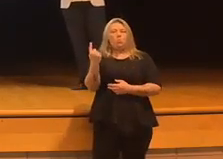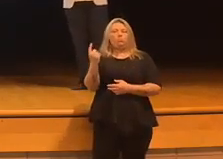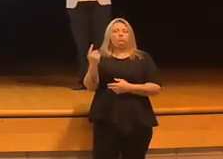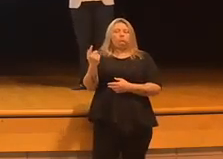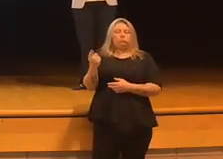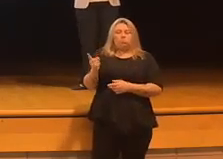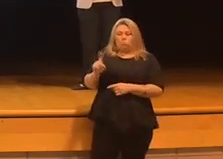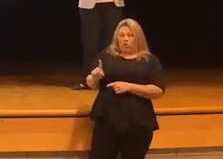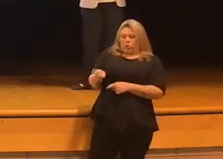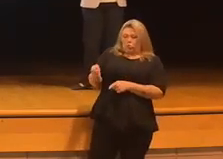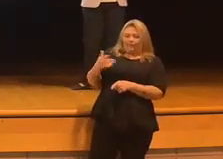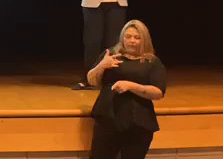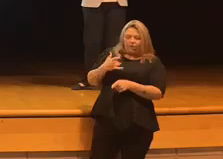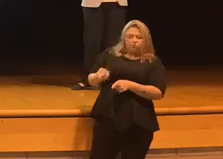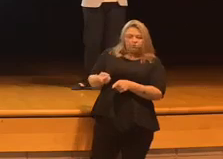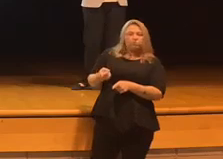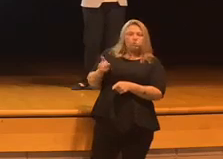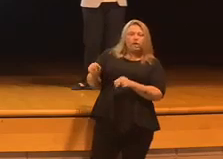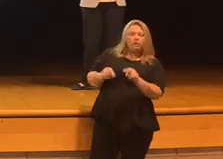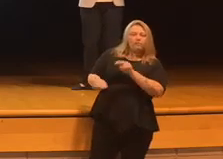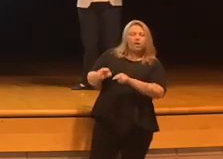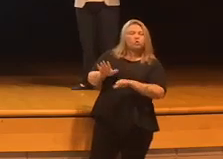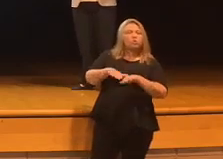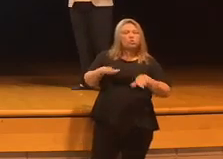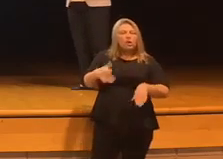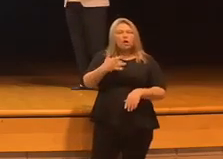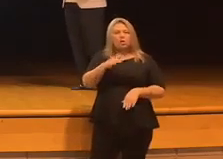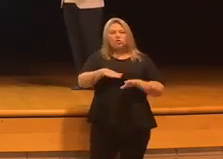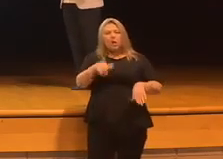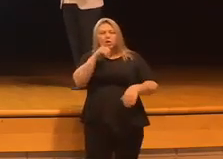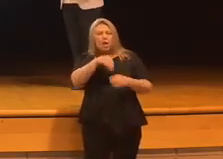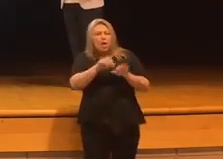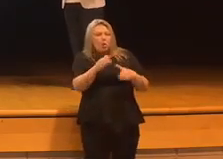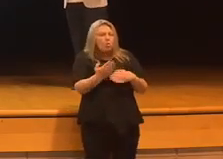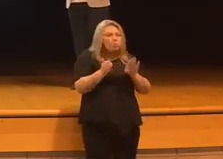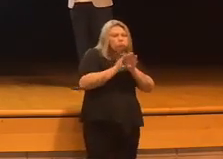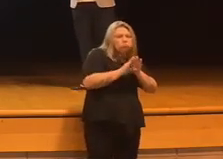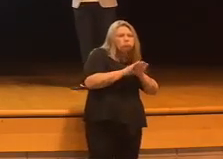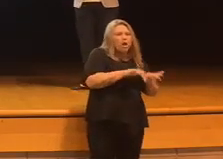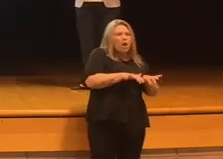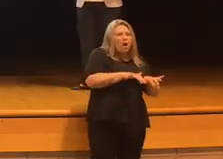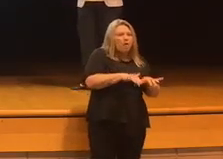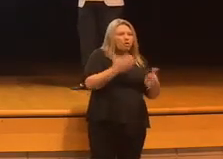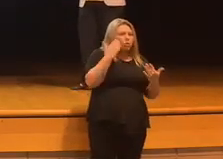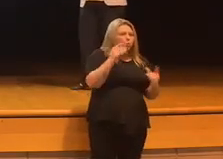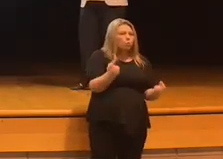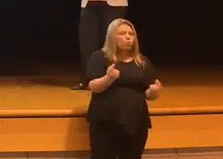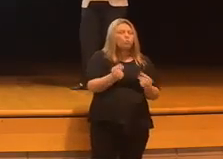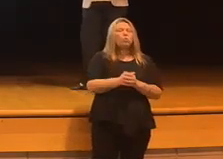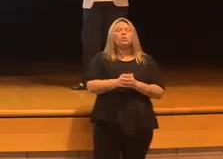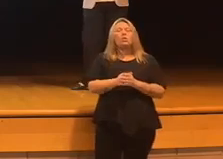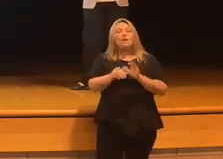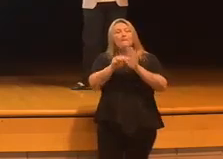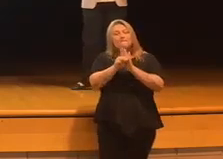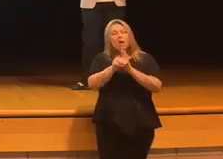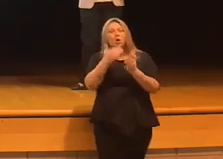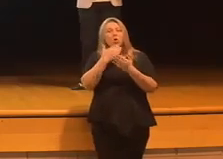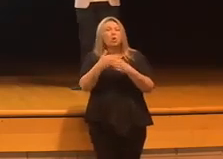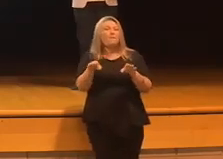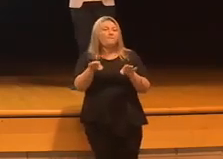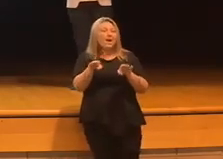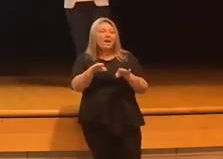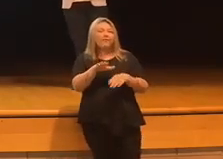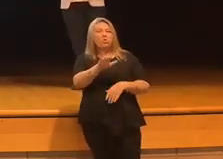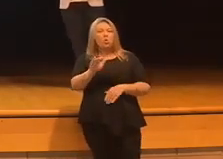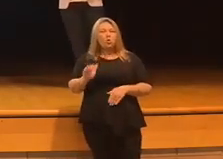where your child is not in a room behind closed doors. Model good behavior. Your child watches how